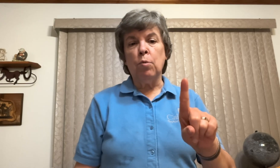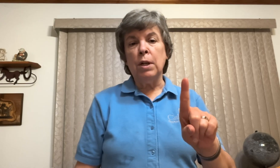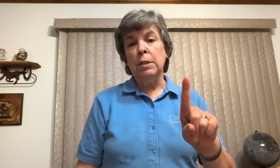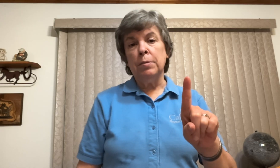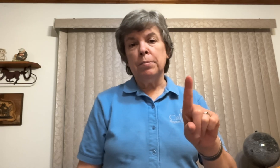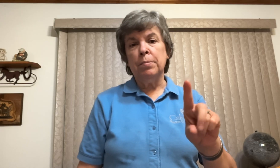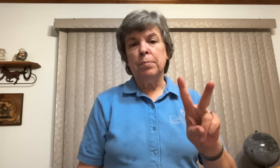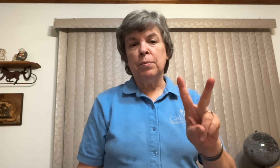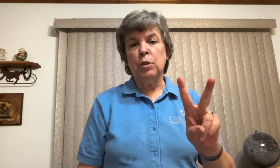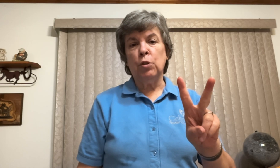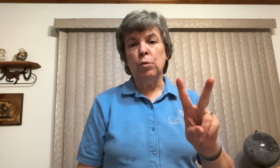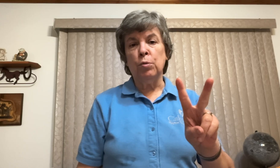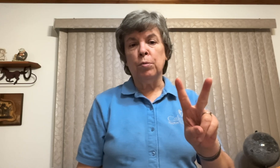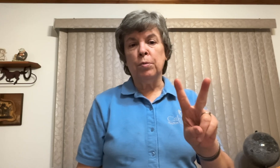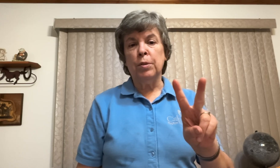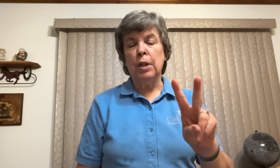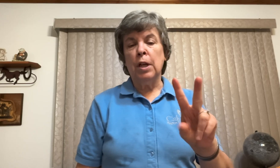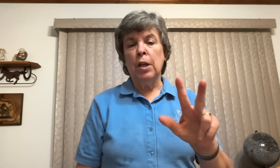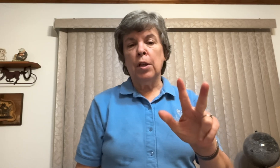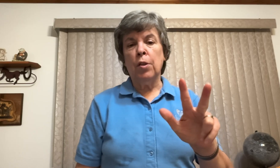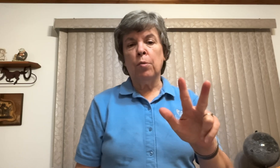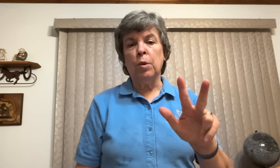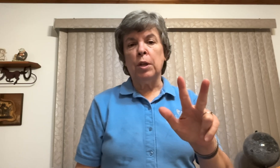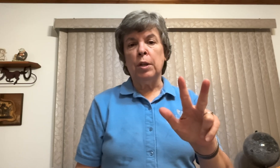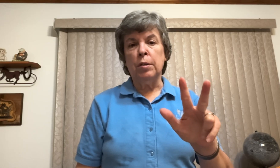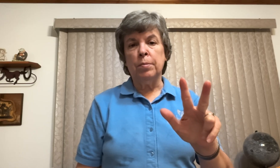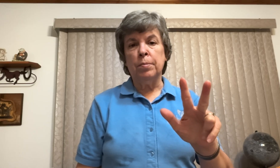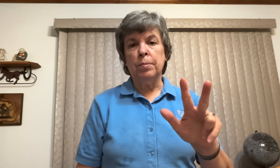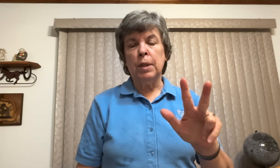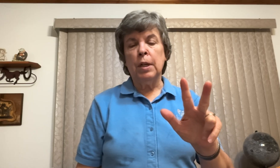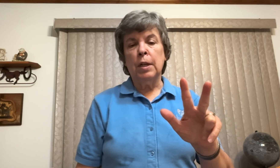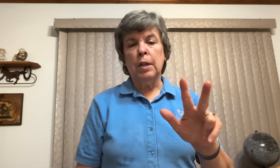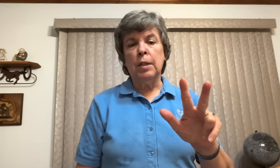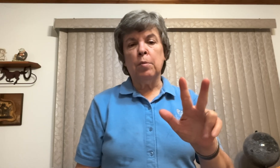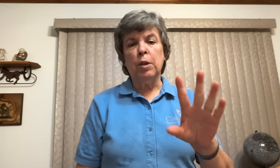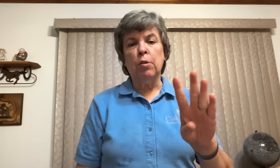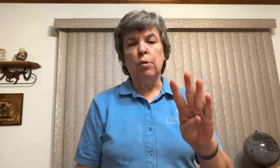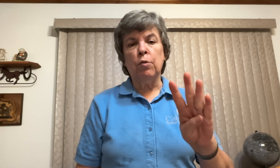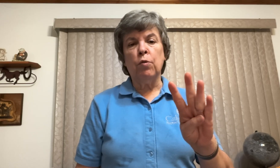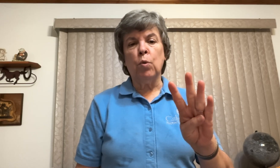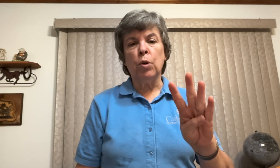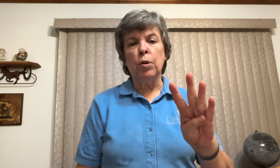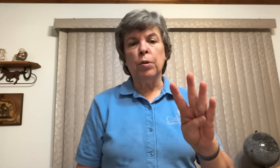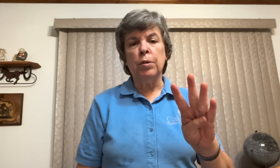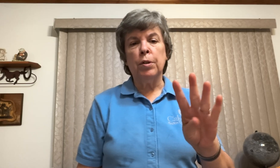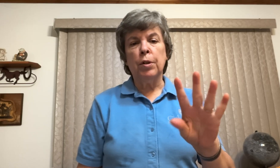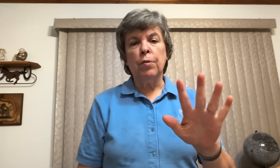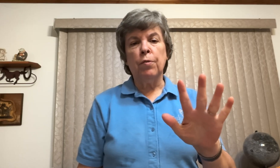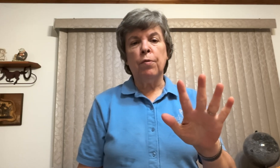1, 2, 3, and then we go to 4,